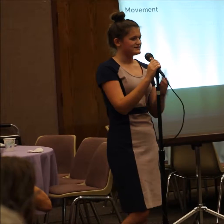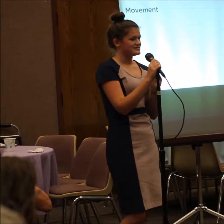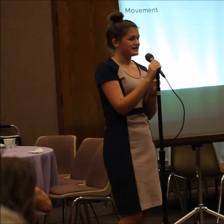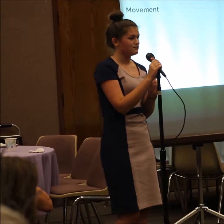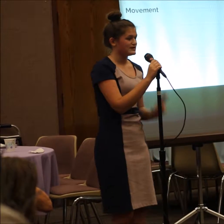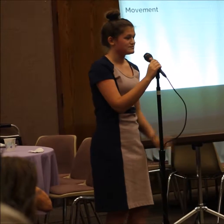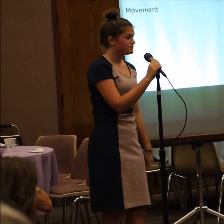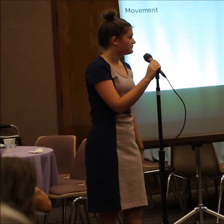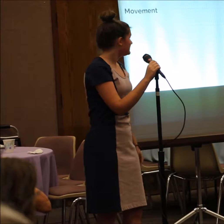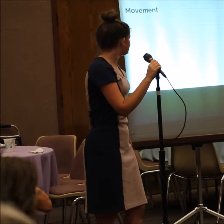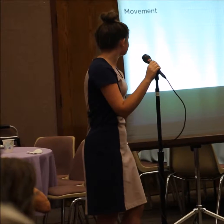the second one is movement.